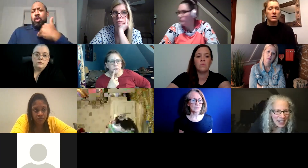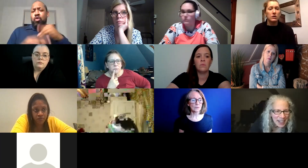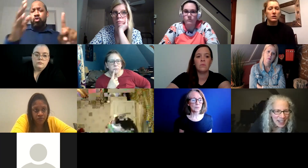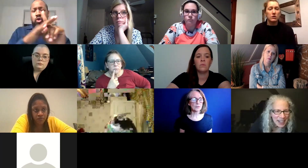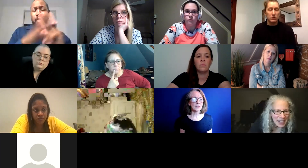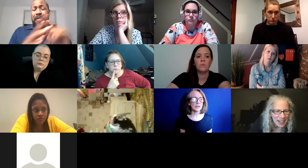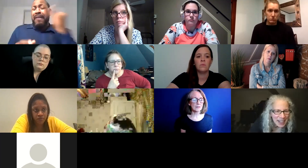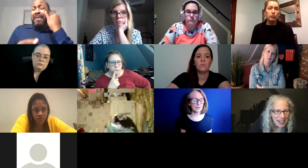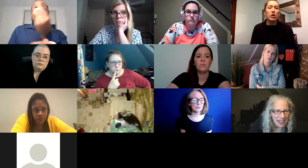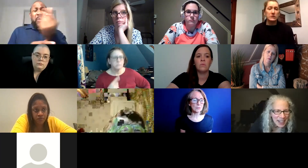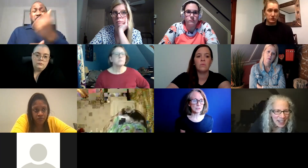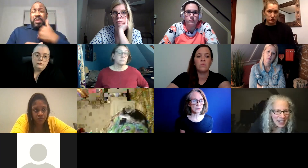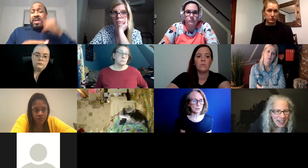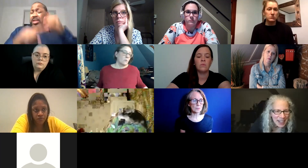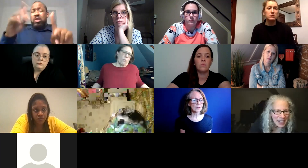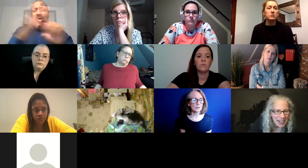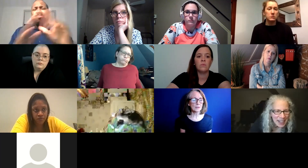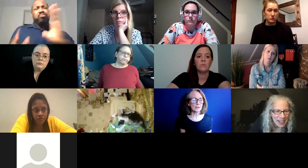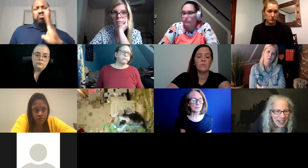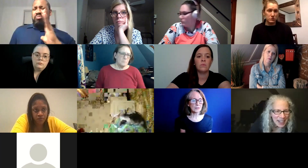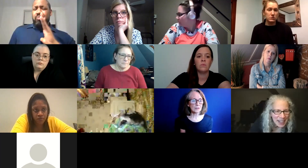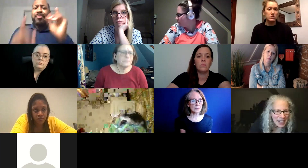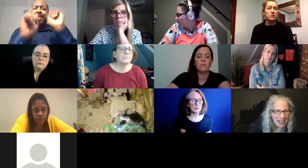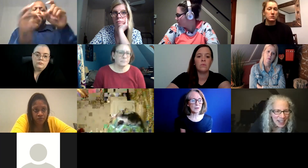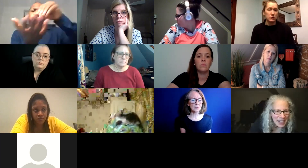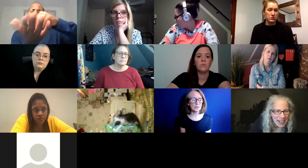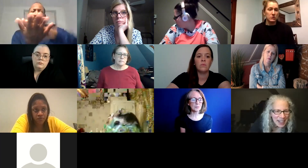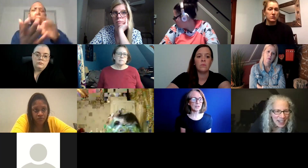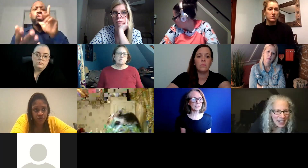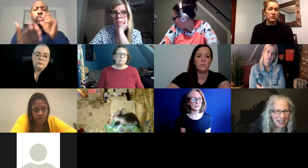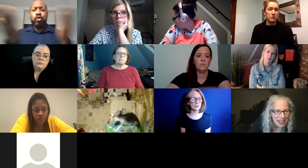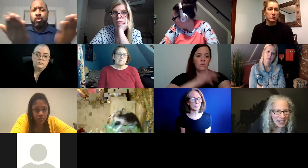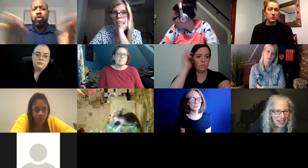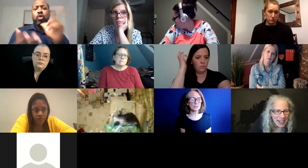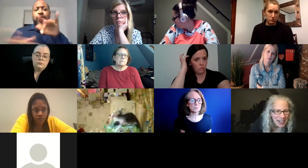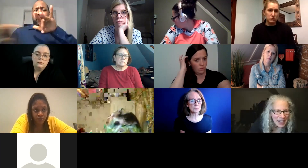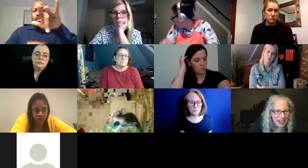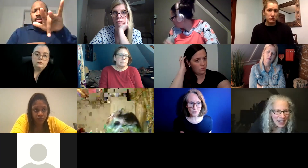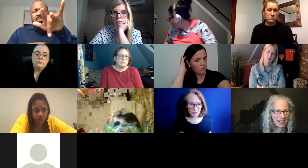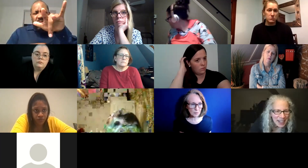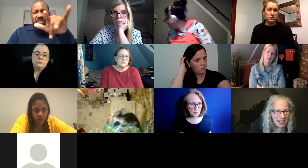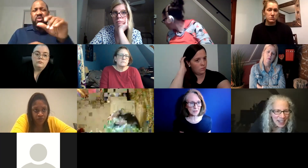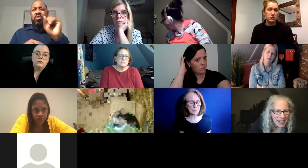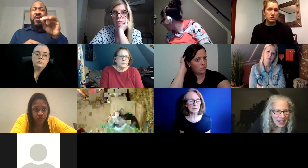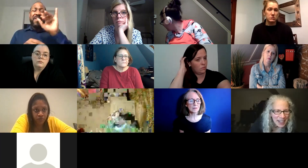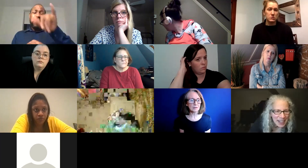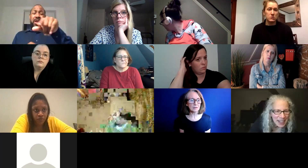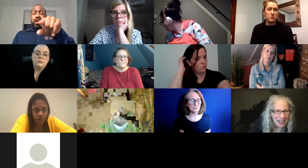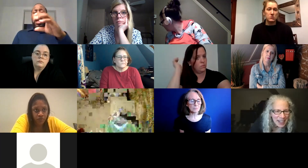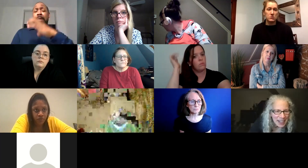we prefer to have everyone show up. If a couple of people can't show up, we just document that folks